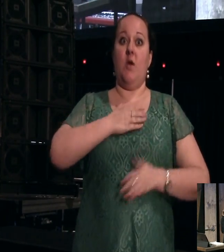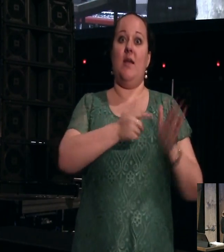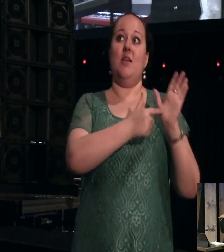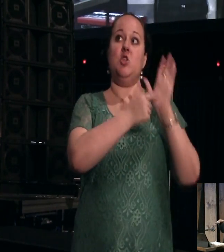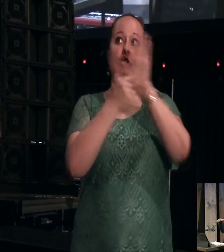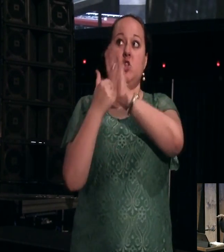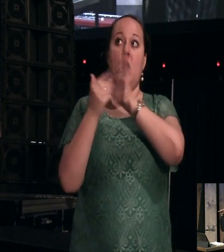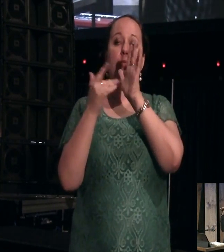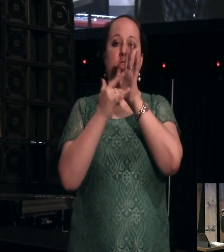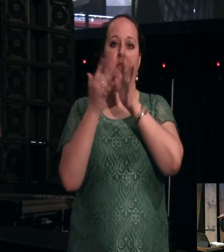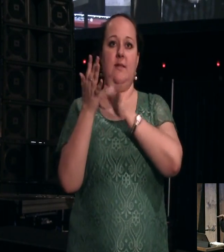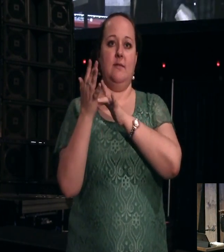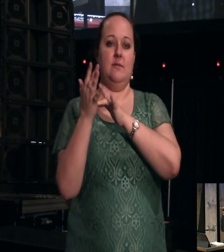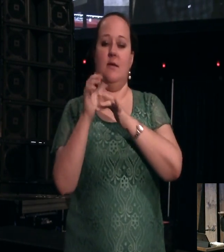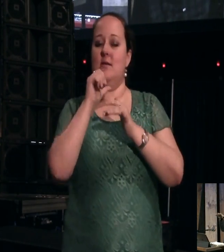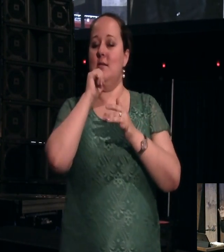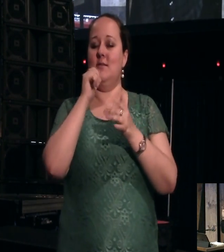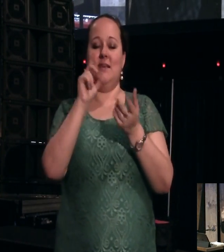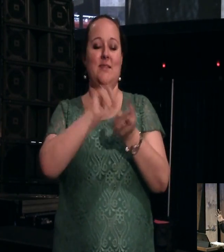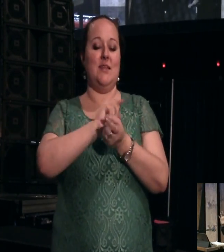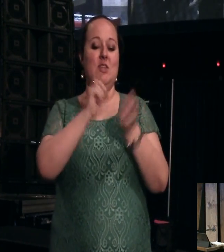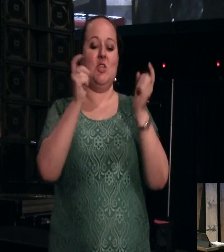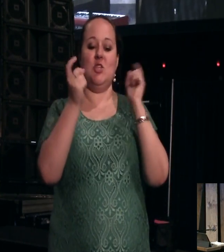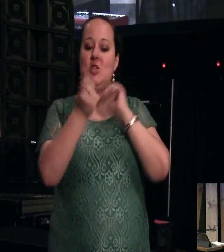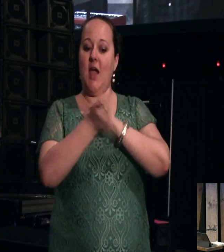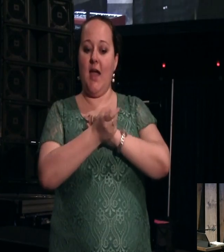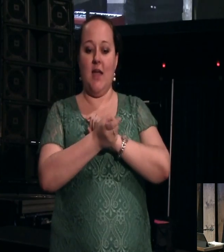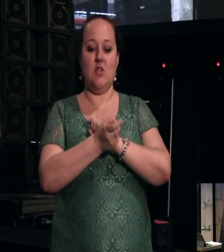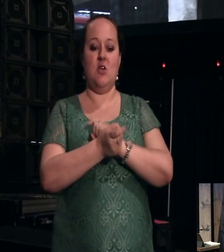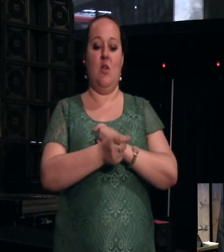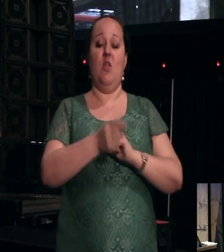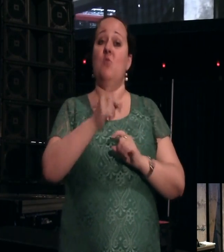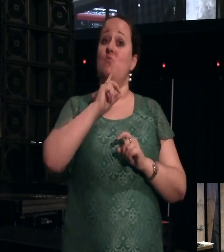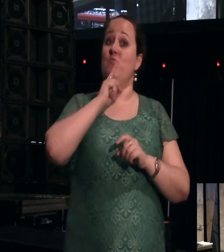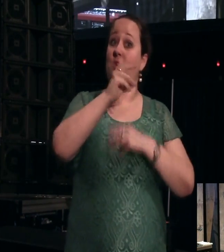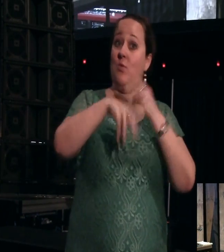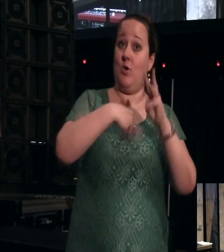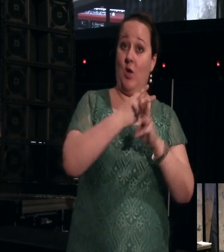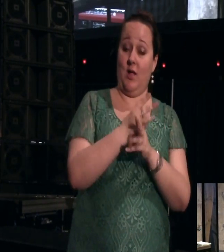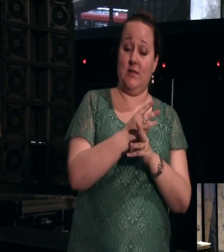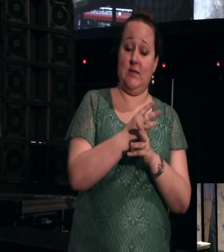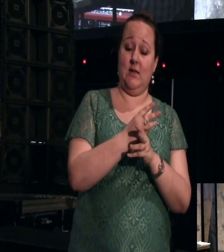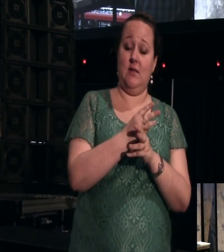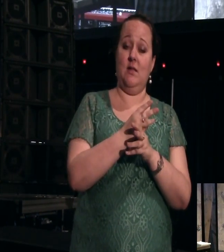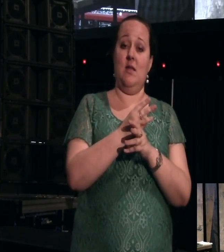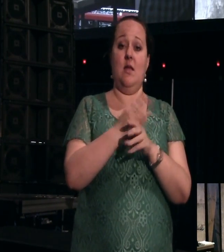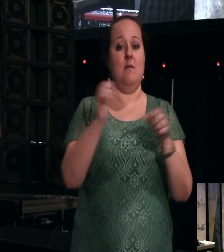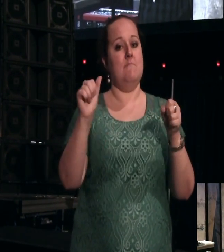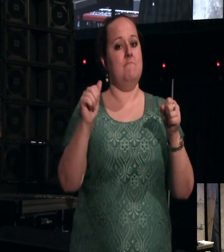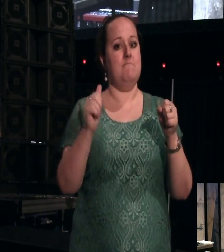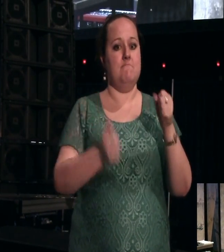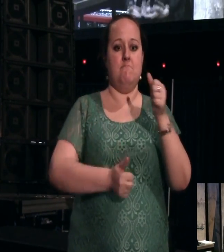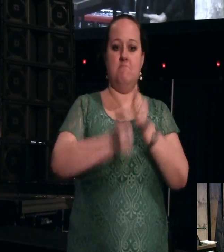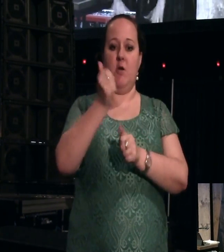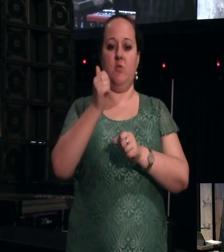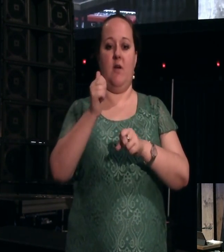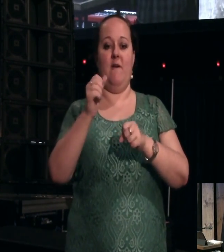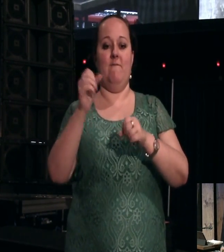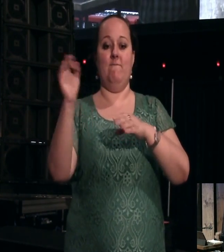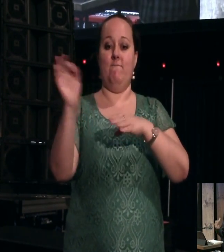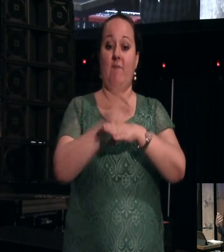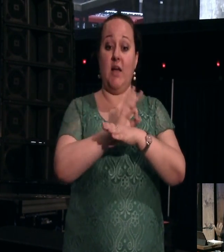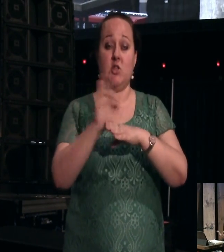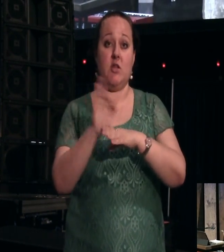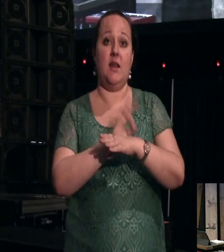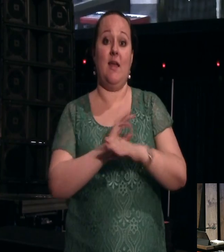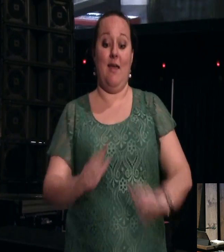were created to know, enjoy, and display Jesus. And it doesn't change the reality that you will be